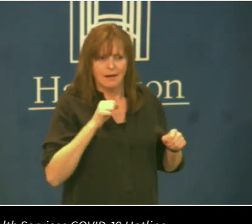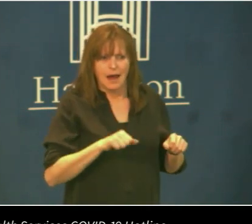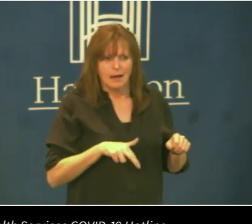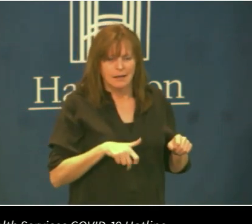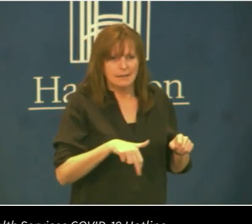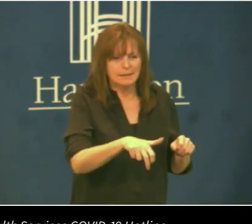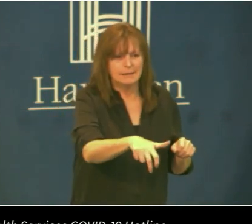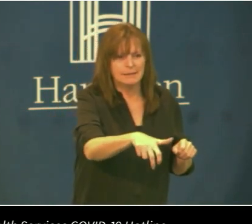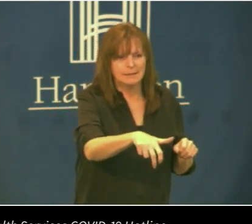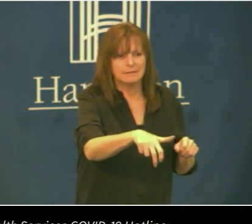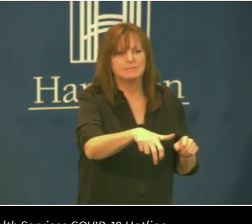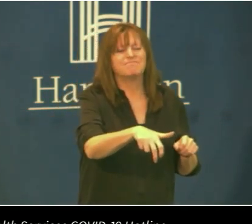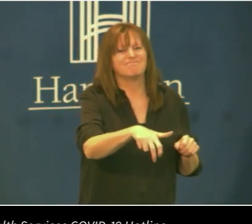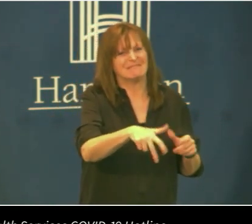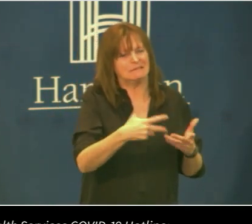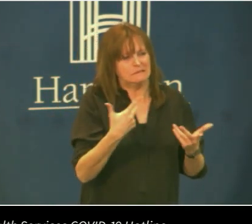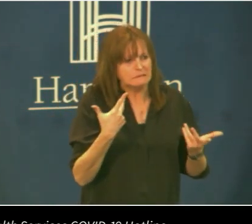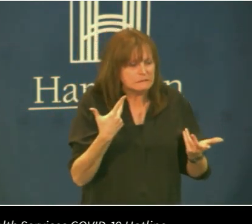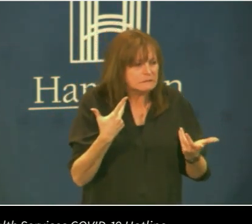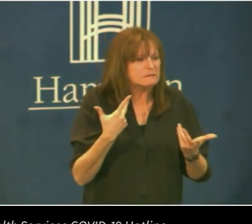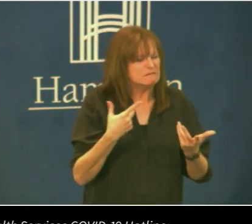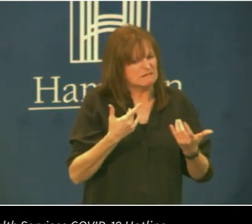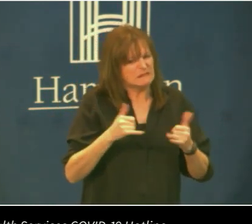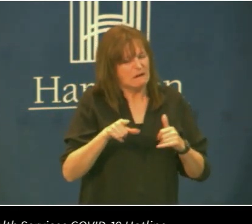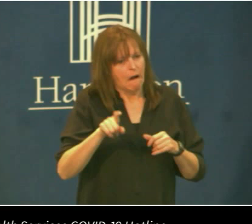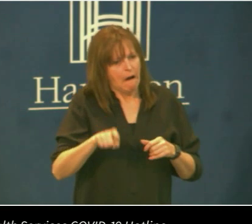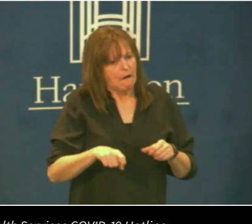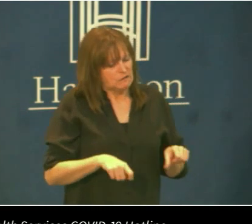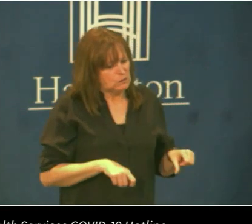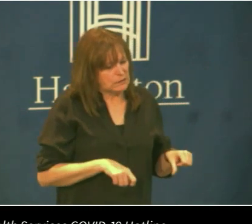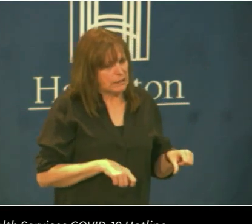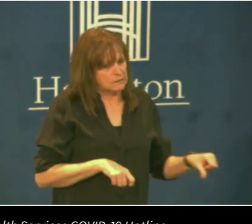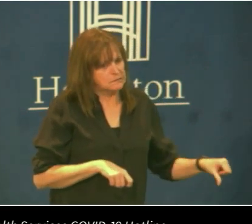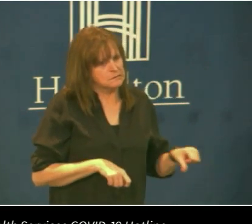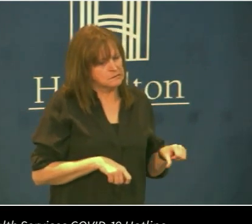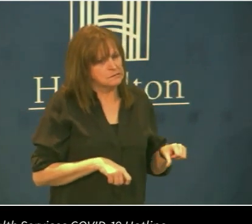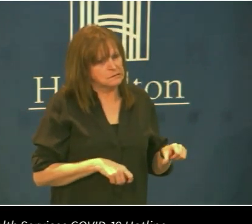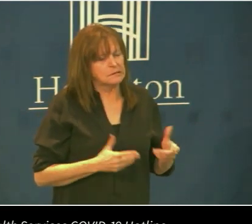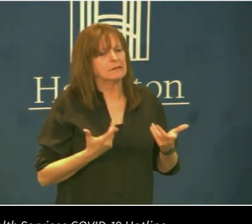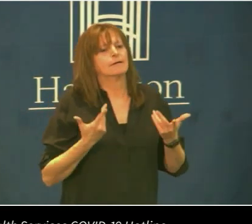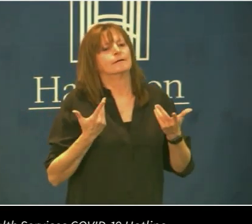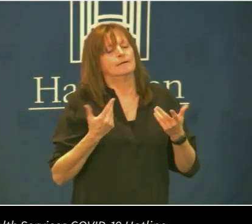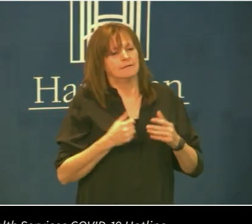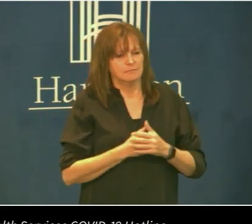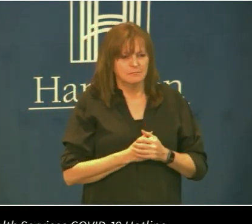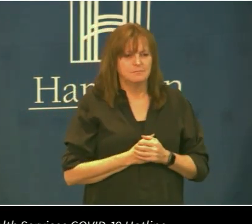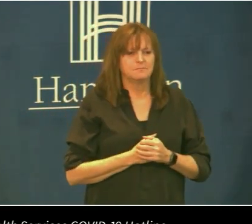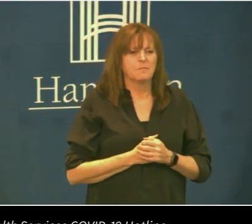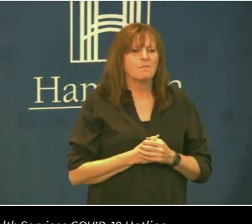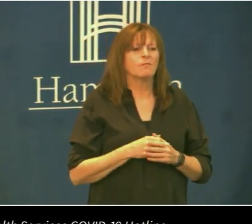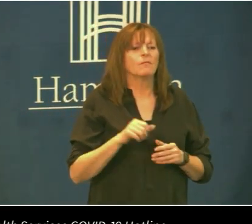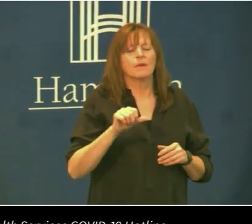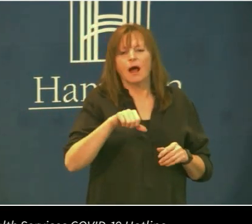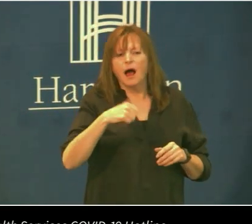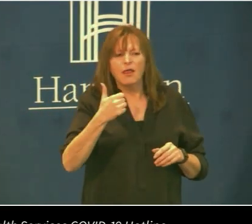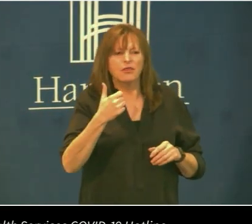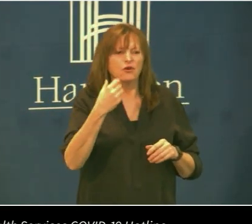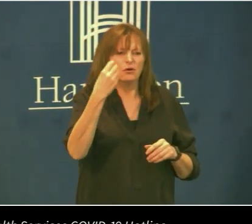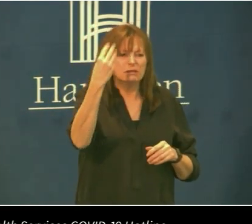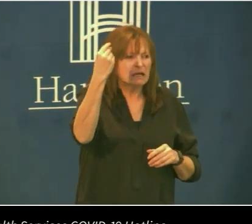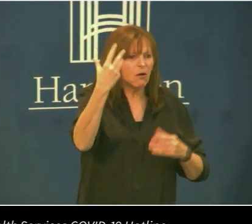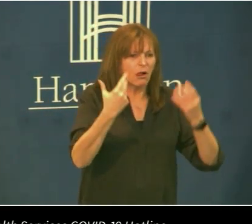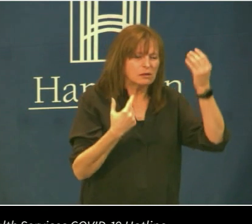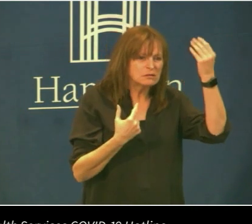button. Other signals that require pedestrians to touch them in order to activate will still need to be manually activated around the city. We are